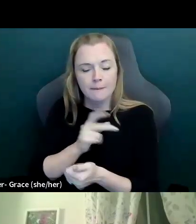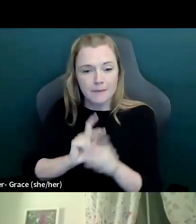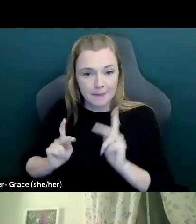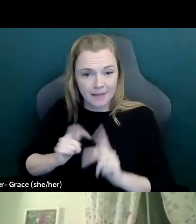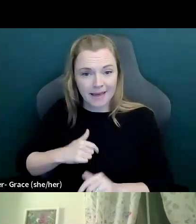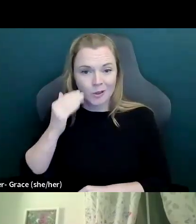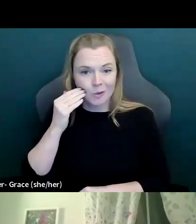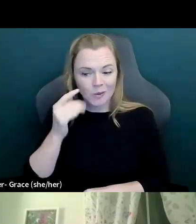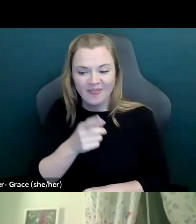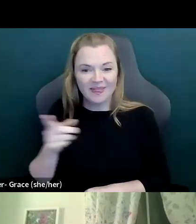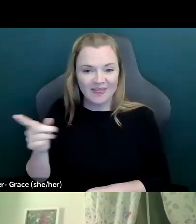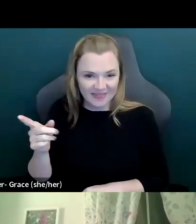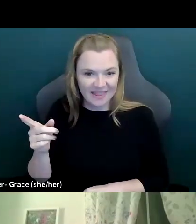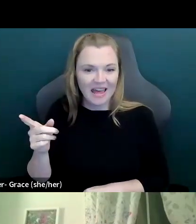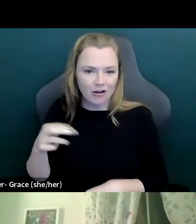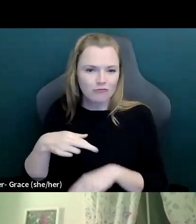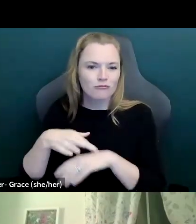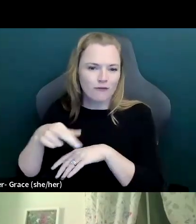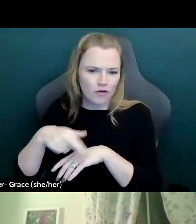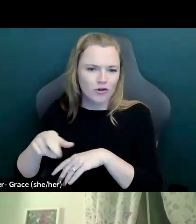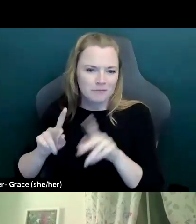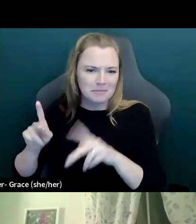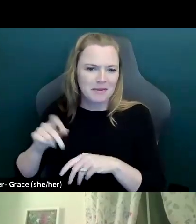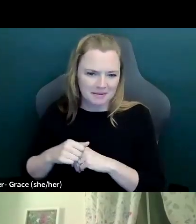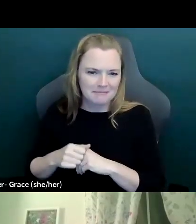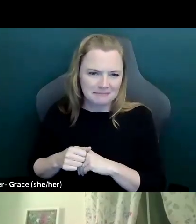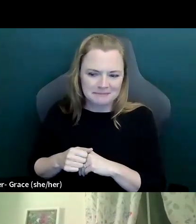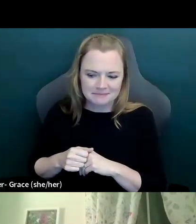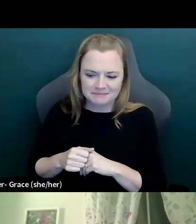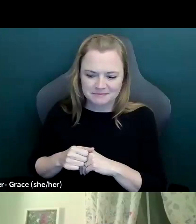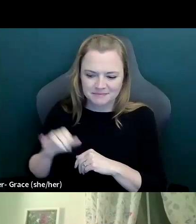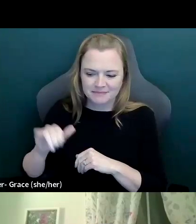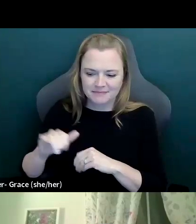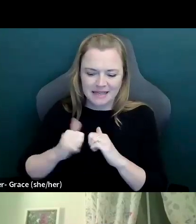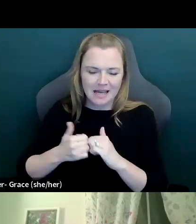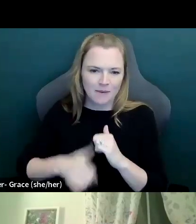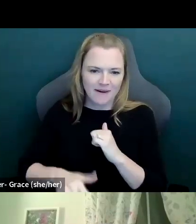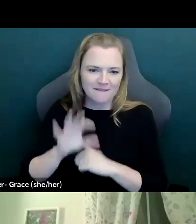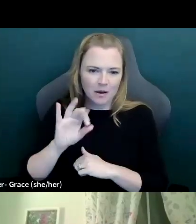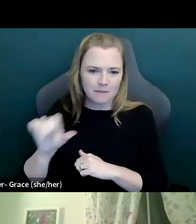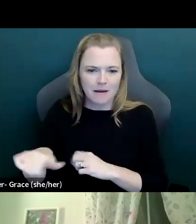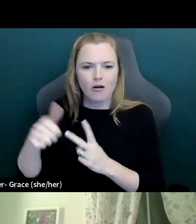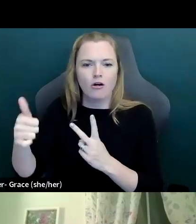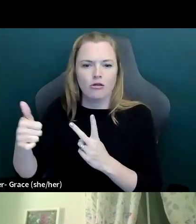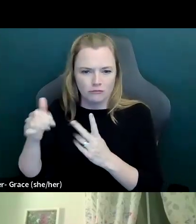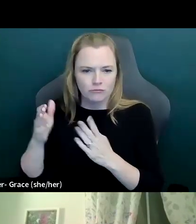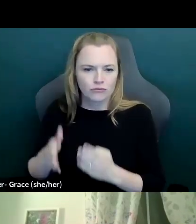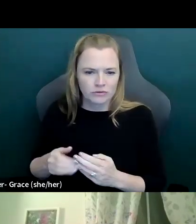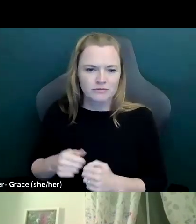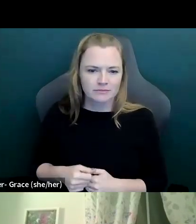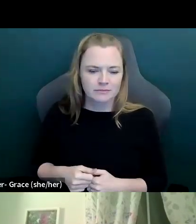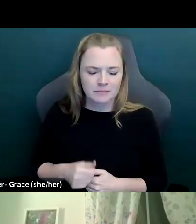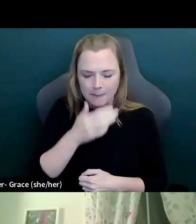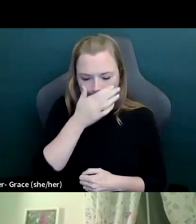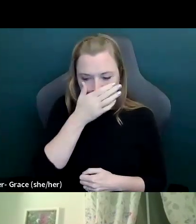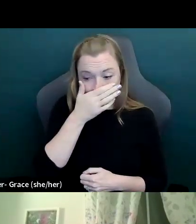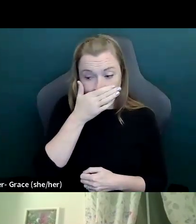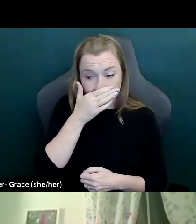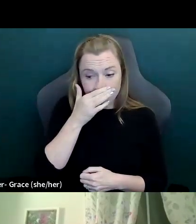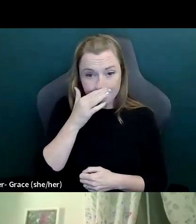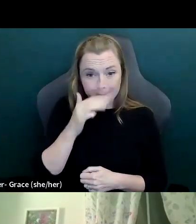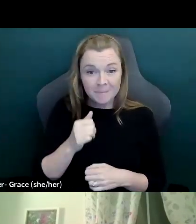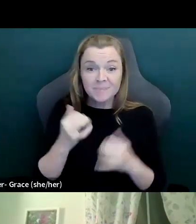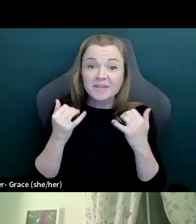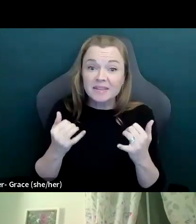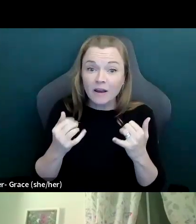and they sent me recommendations. So that is how I found my other person. So, and now, at least for